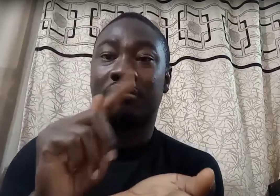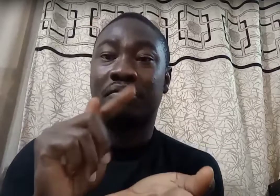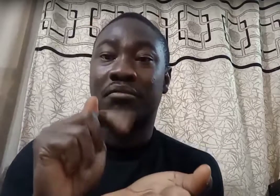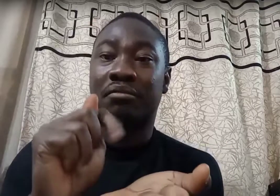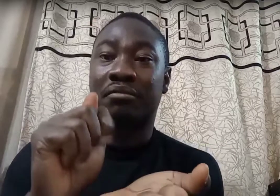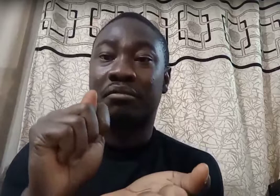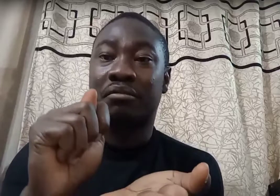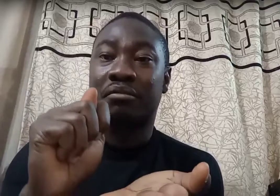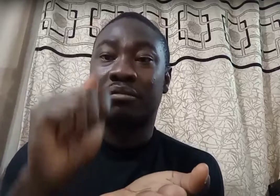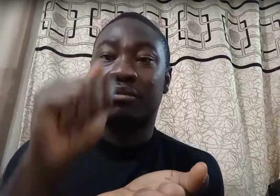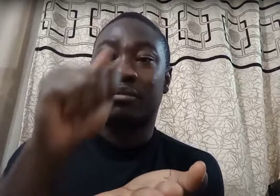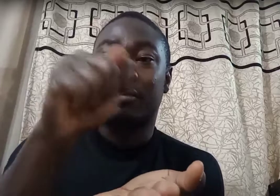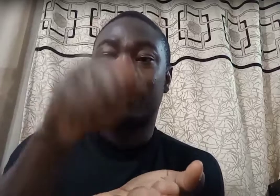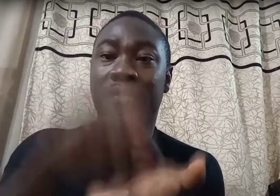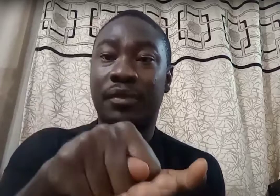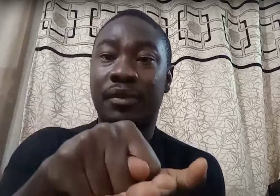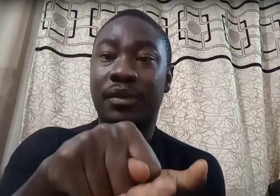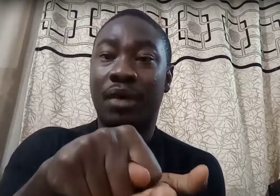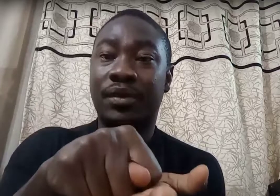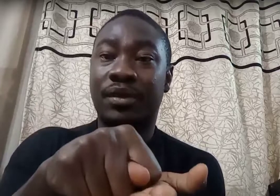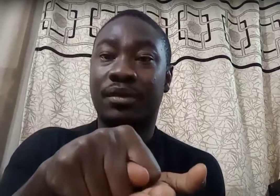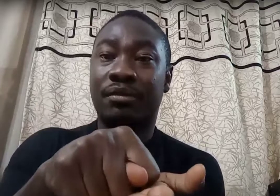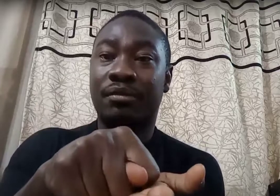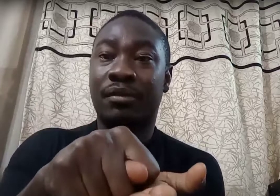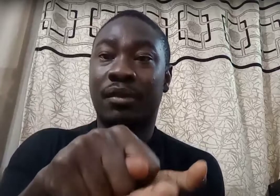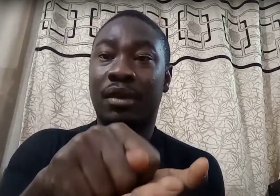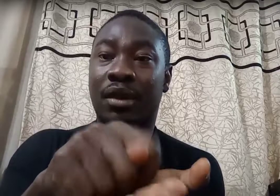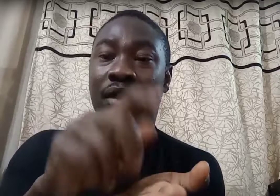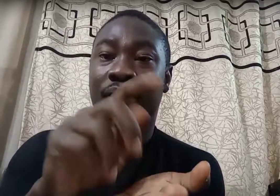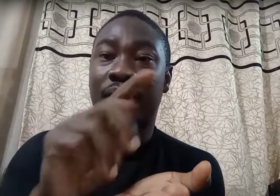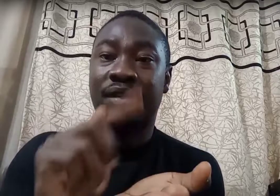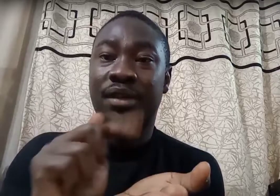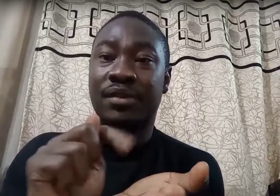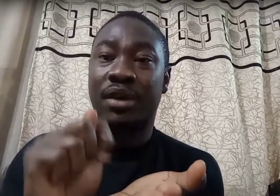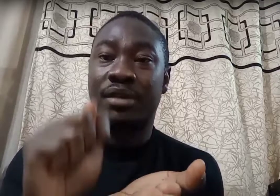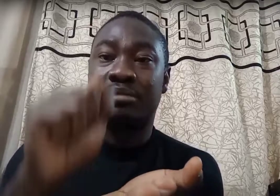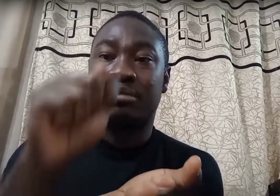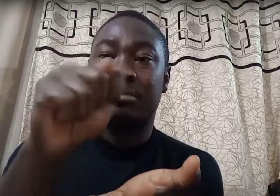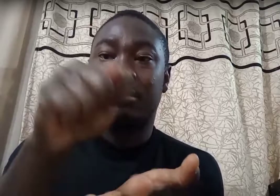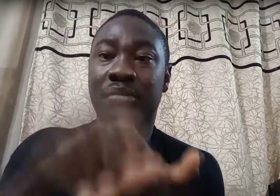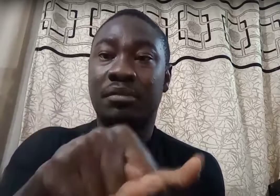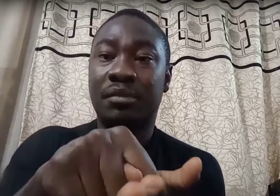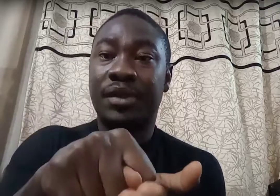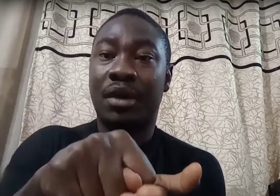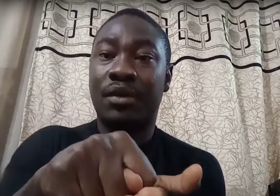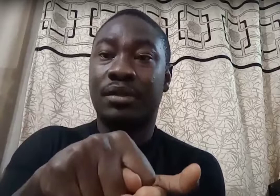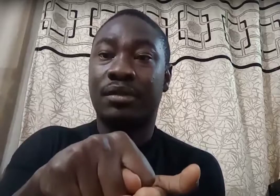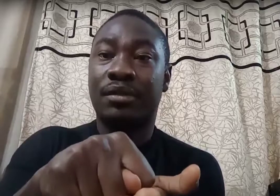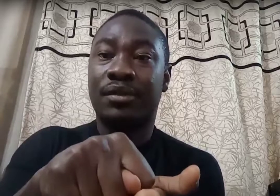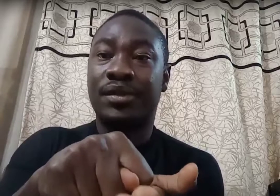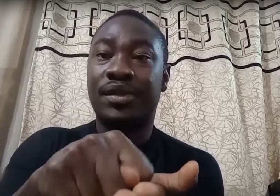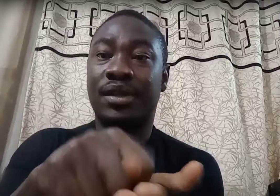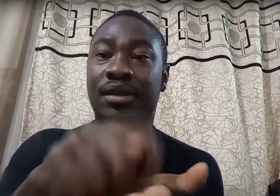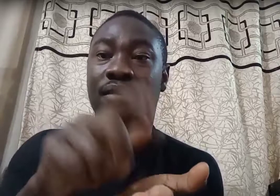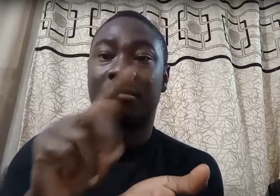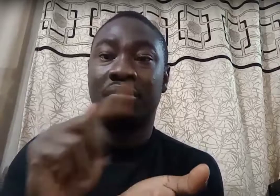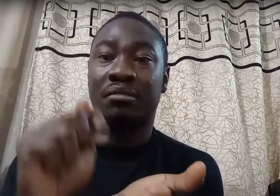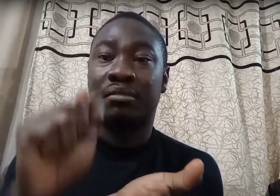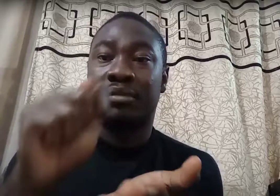1,000. And it makes sense, right? 1,000. T. 1,000. So how then do you